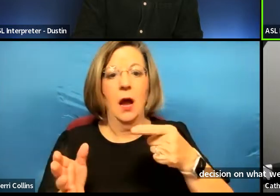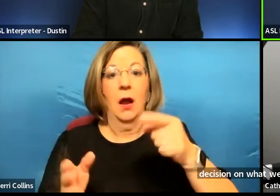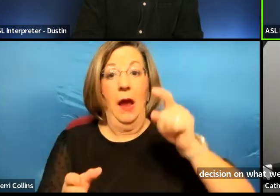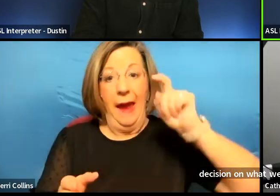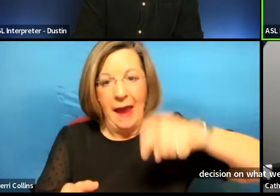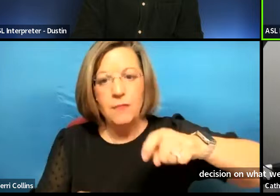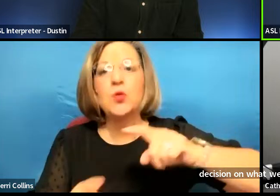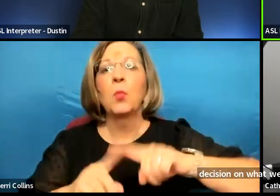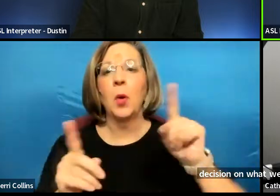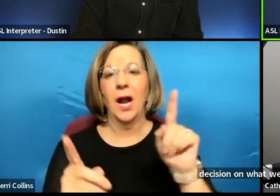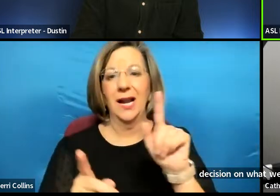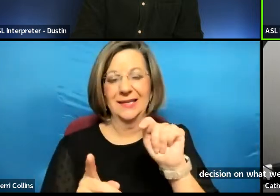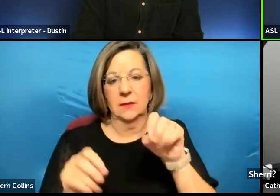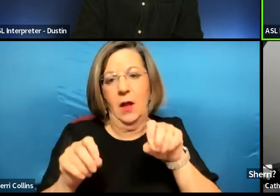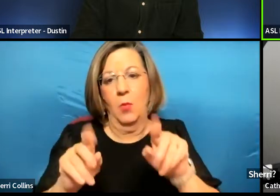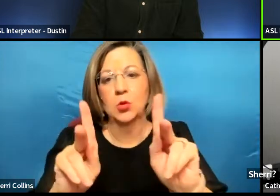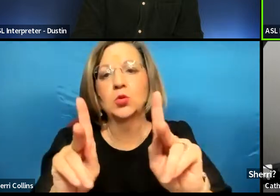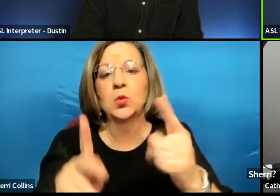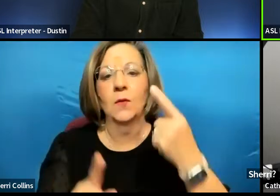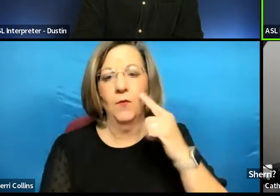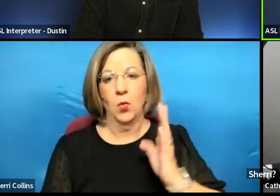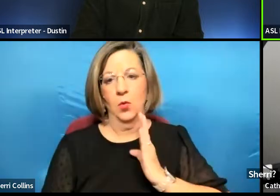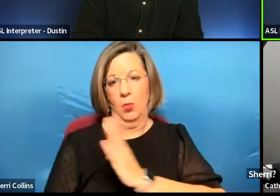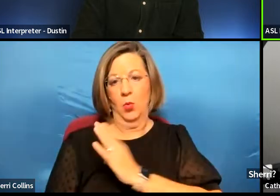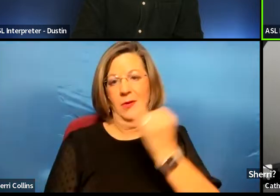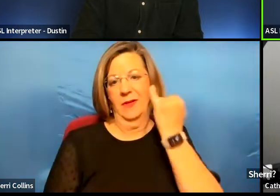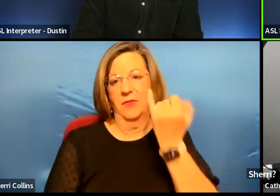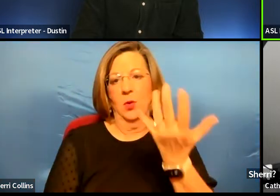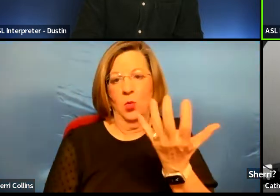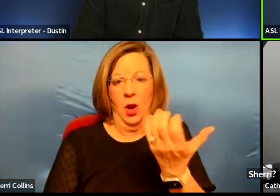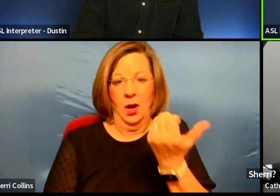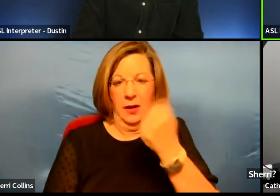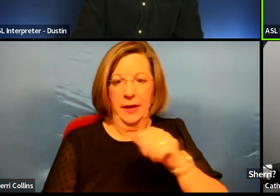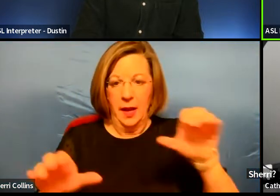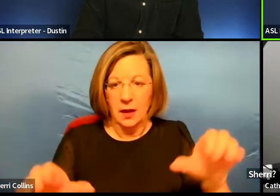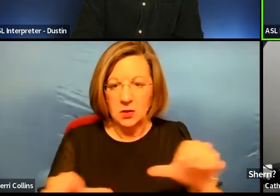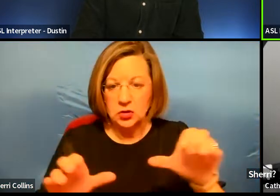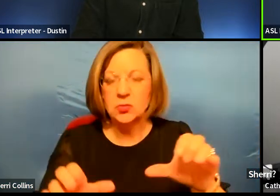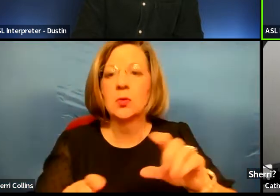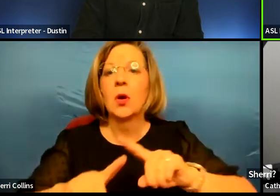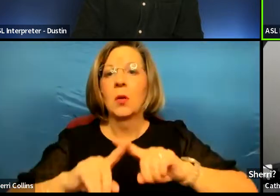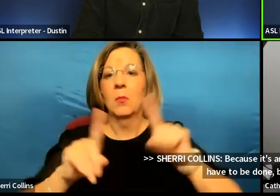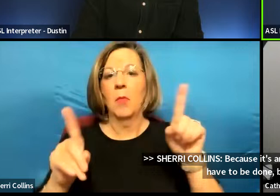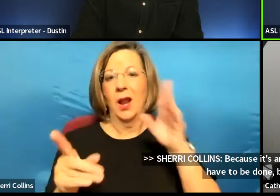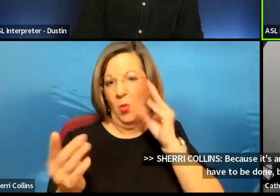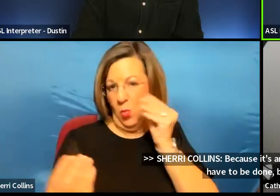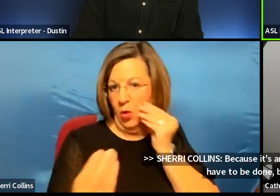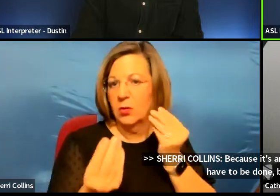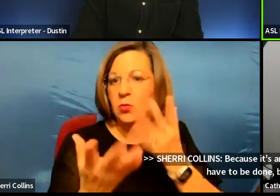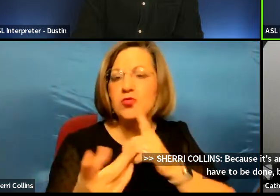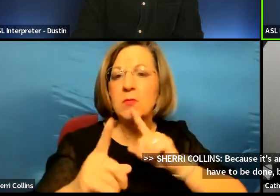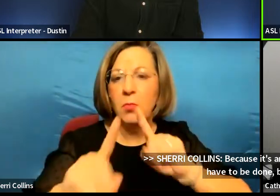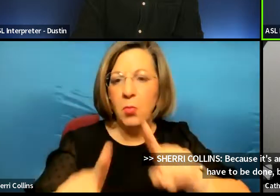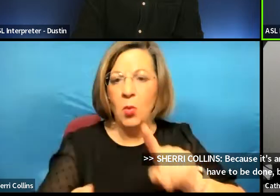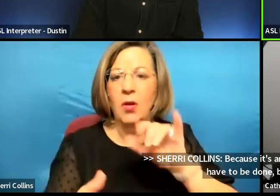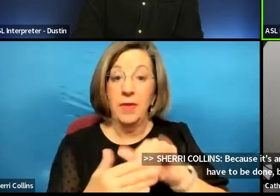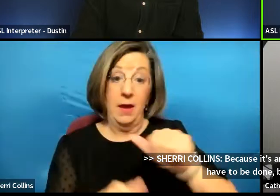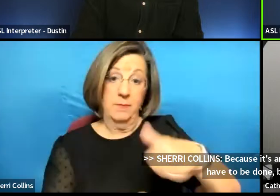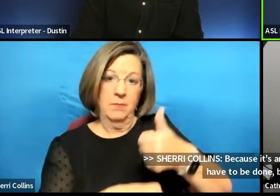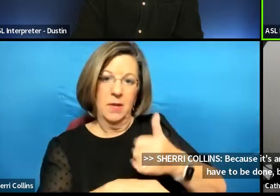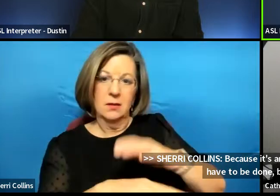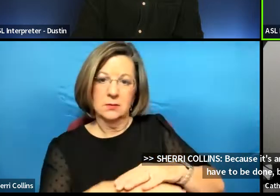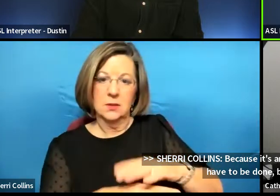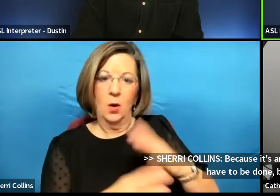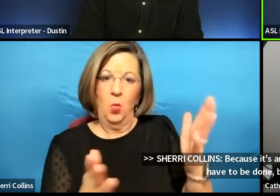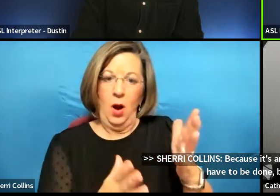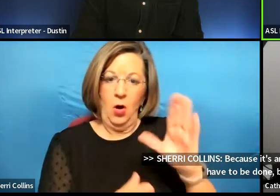Because it's an action item, it does not have to be done, but it is an opportunity for the board if they want to take action on it. But